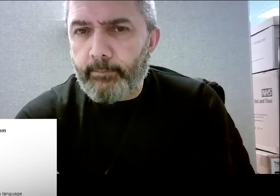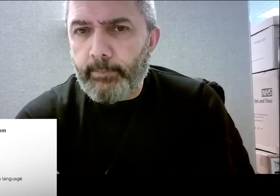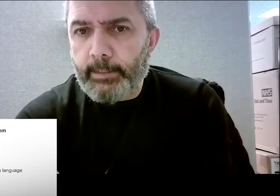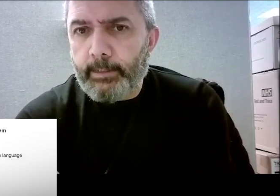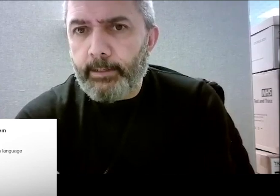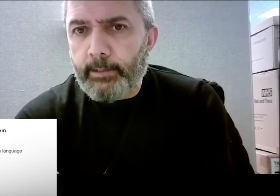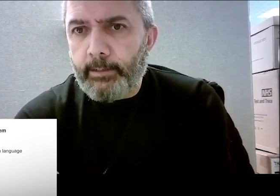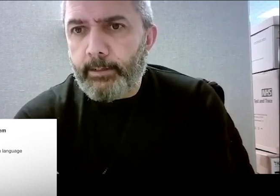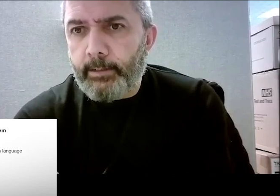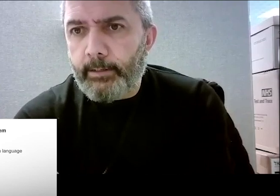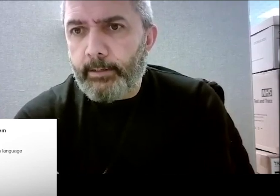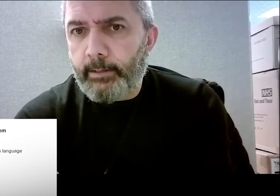things out if you want to.